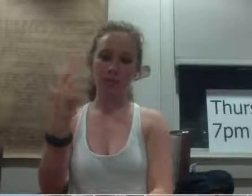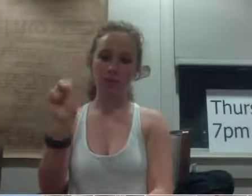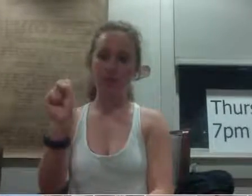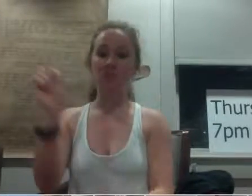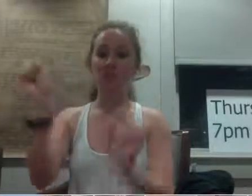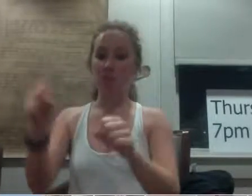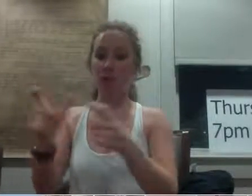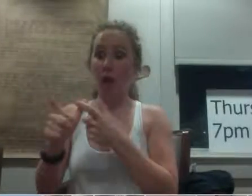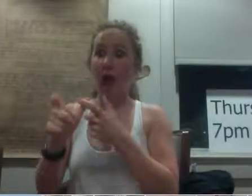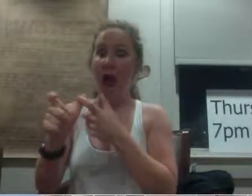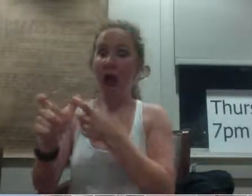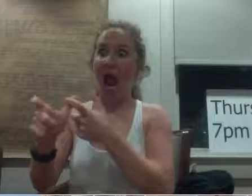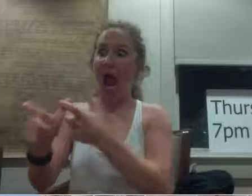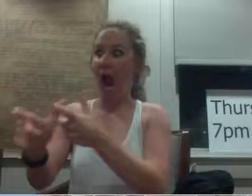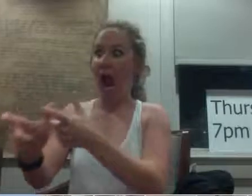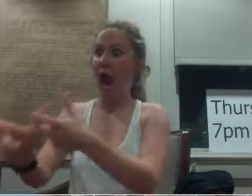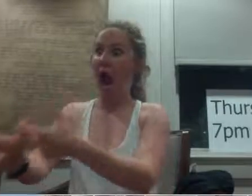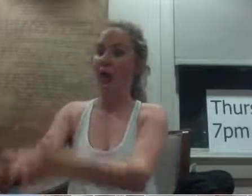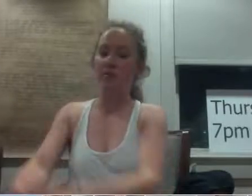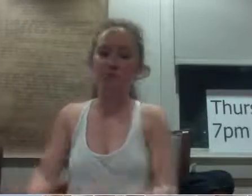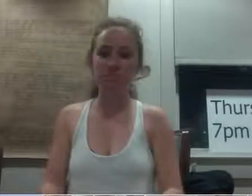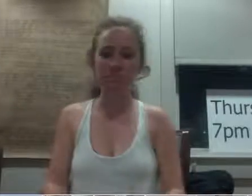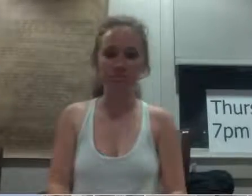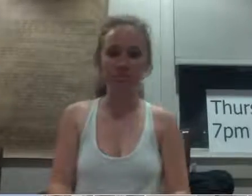the main topic is cheetahs.